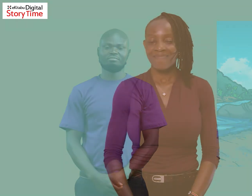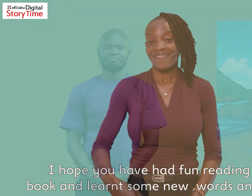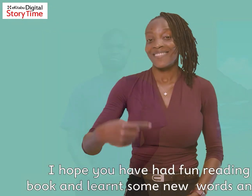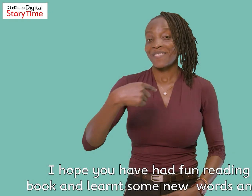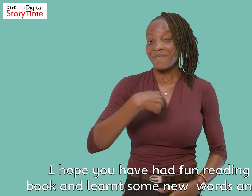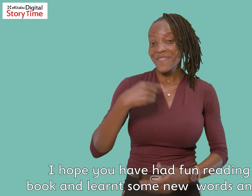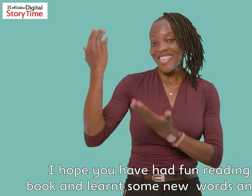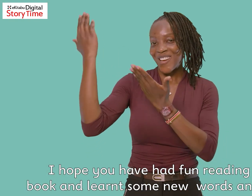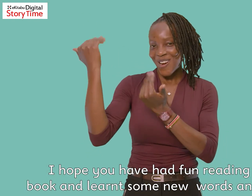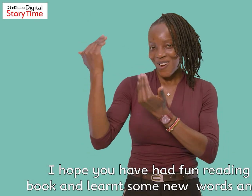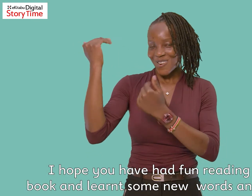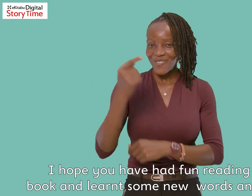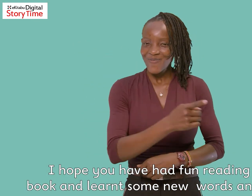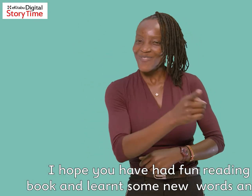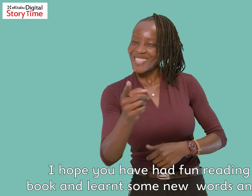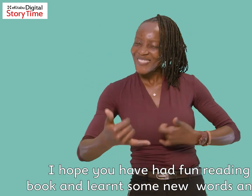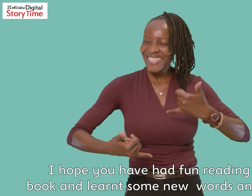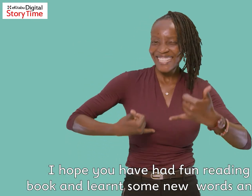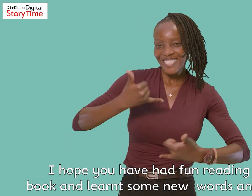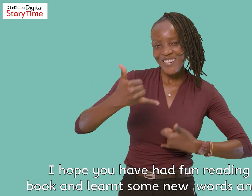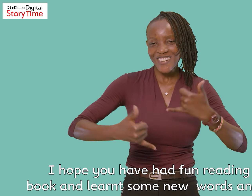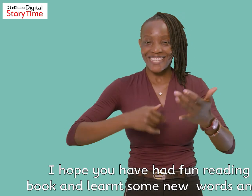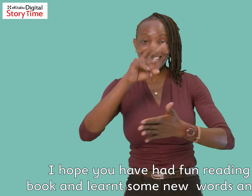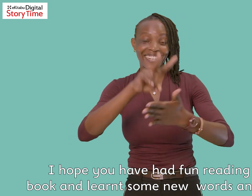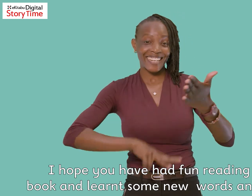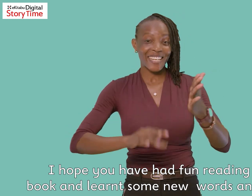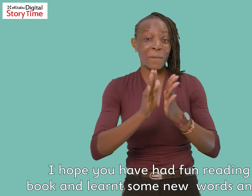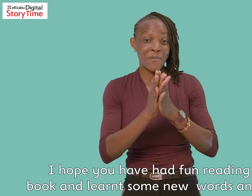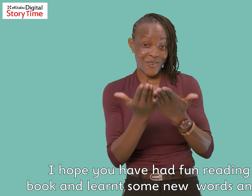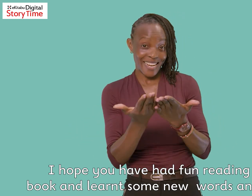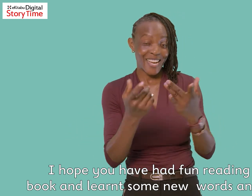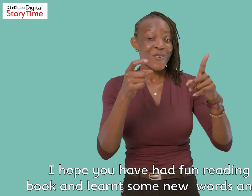I hope you had fun reading this book and learned some new words and signs.